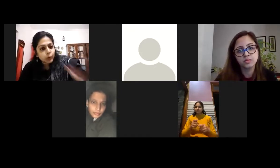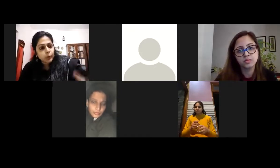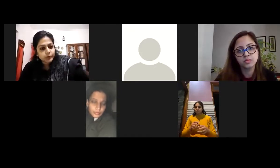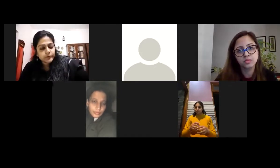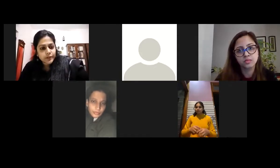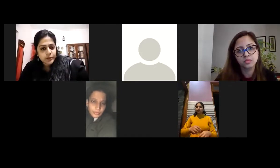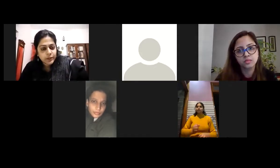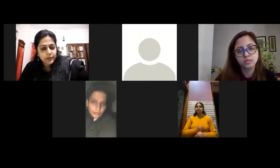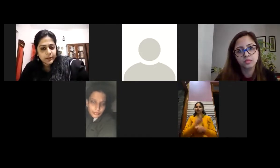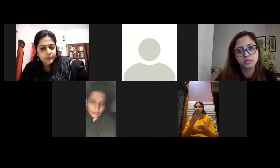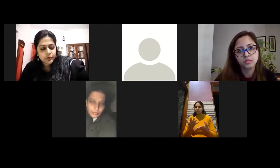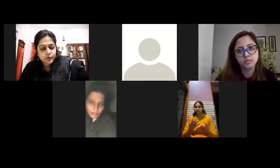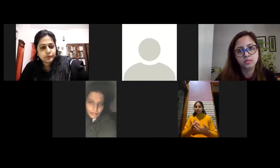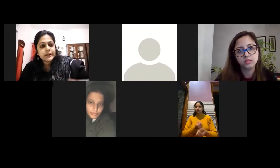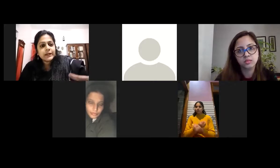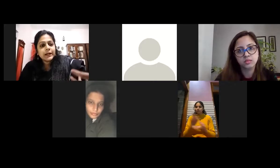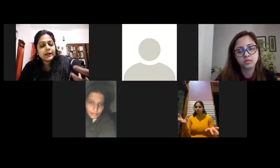created a lot of